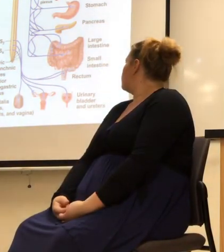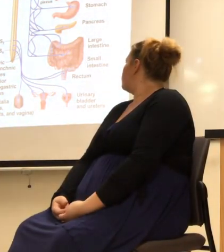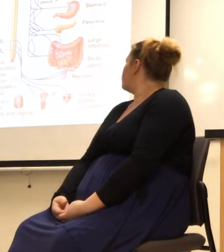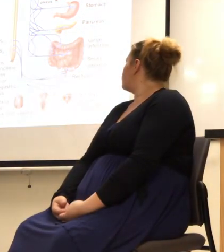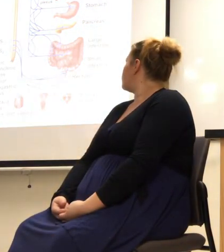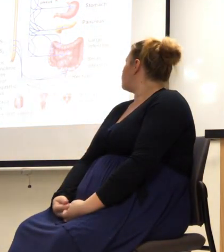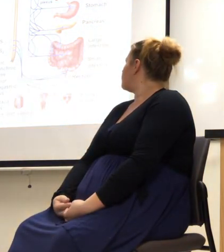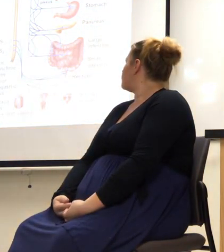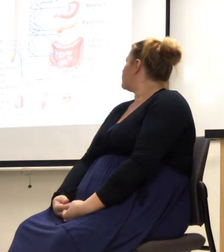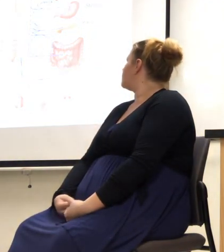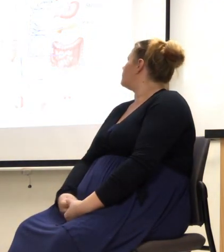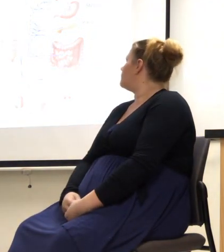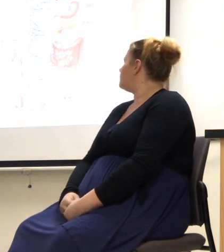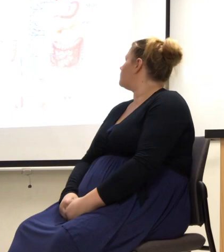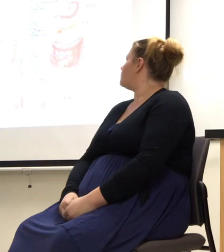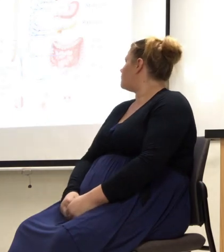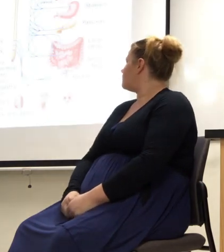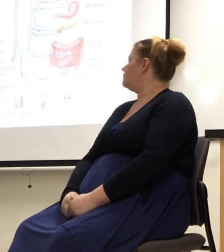First one long,